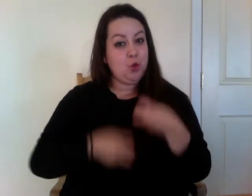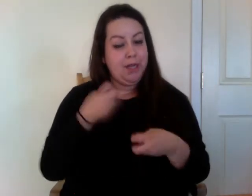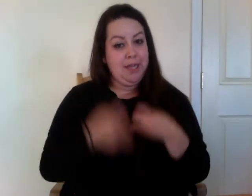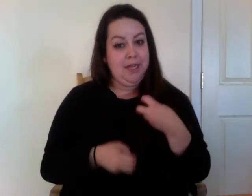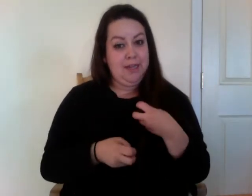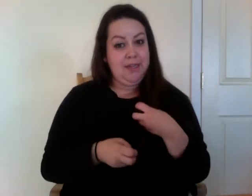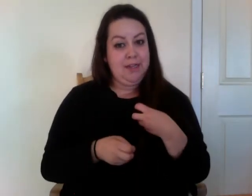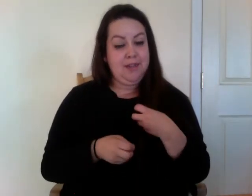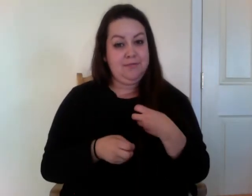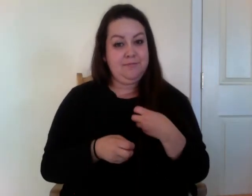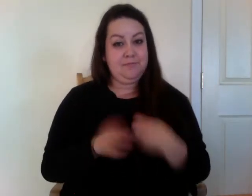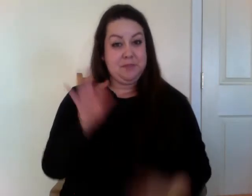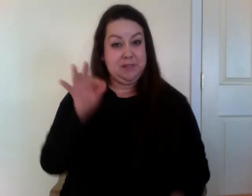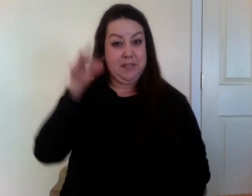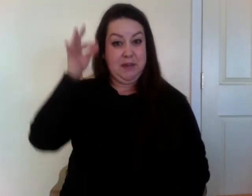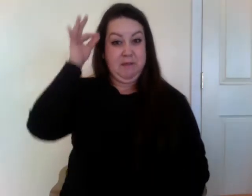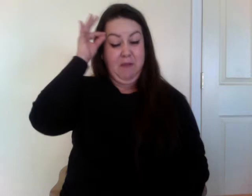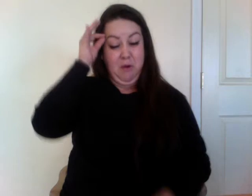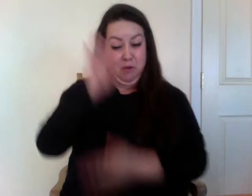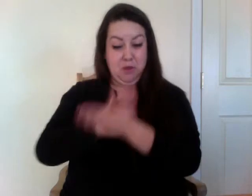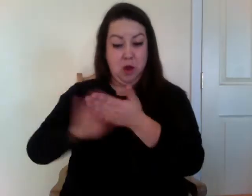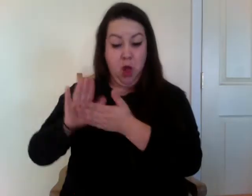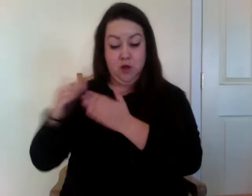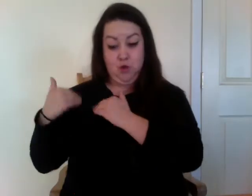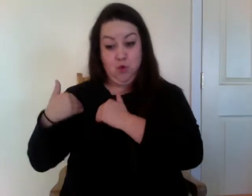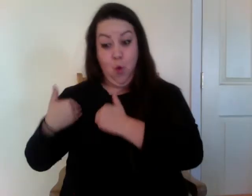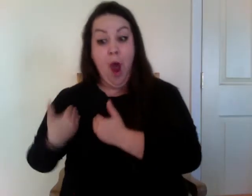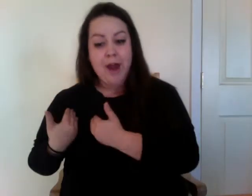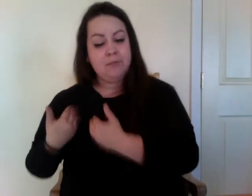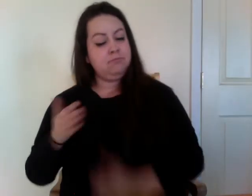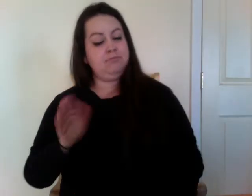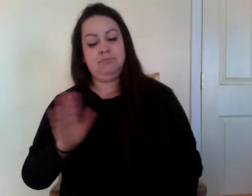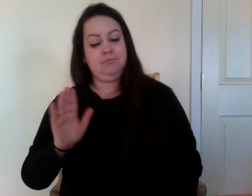that with the parent. The institution may share that with the parent.